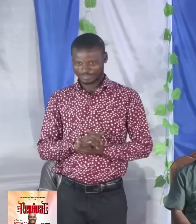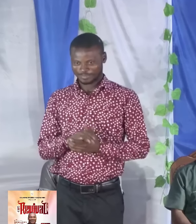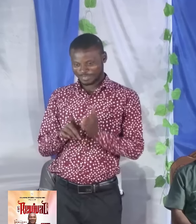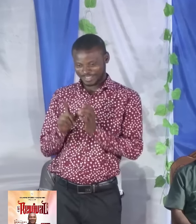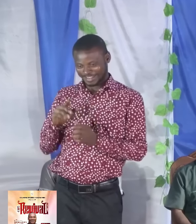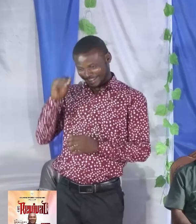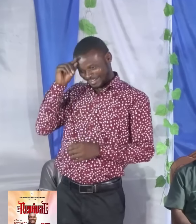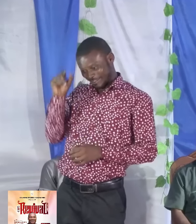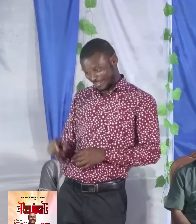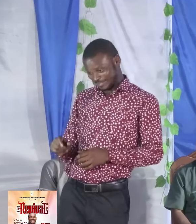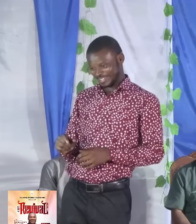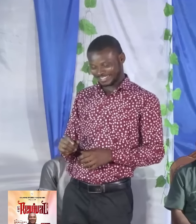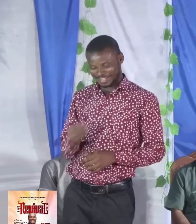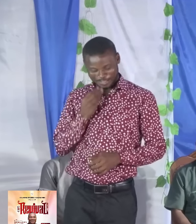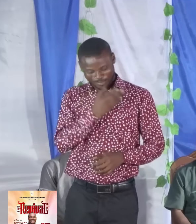akwa na chime